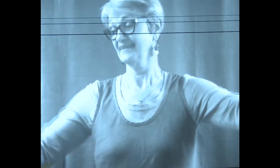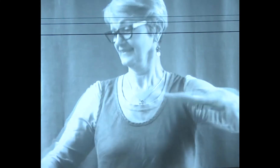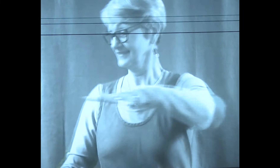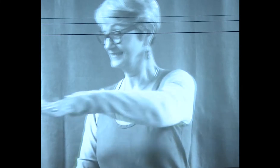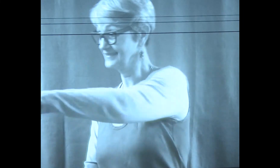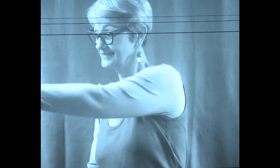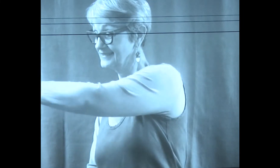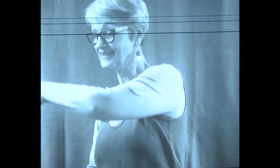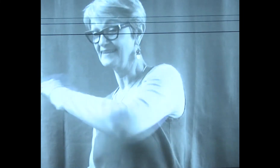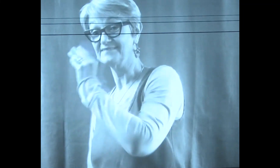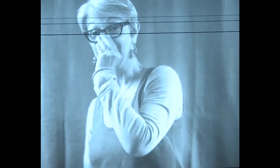arms